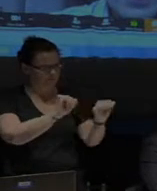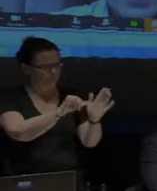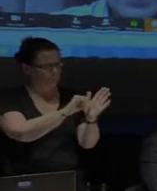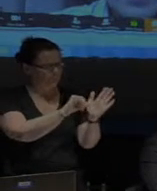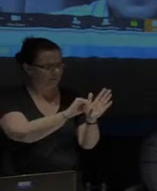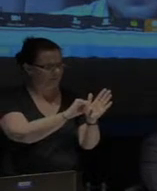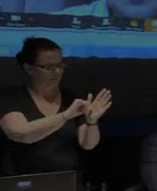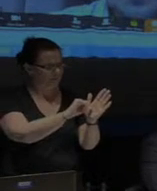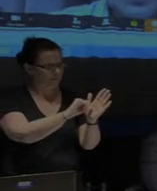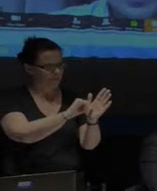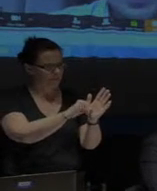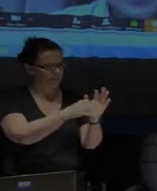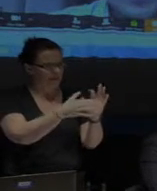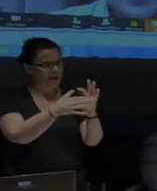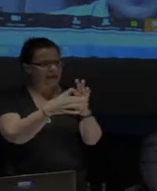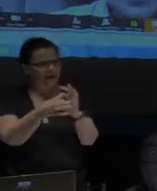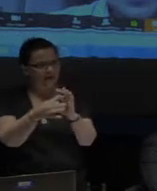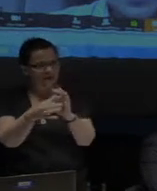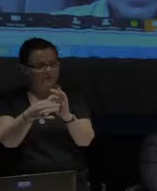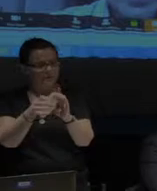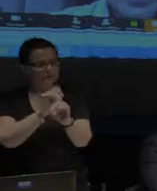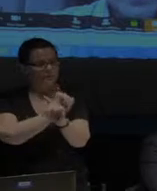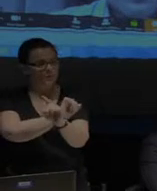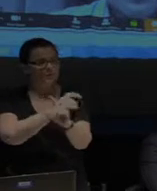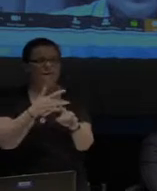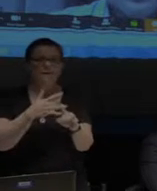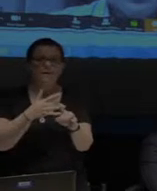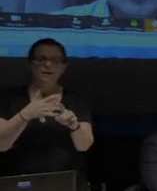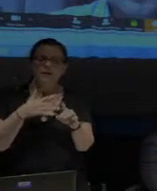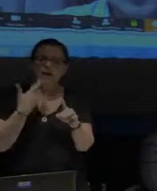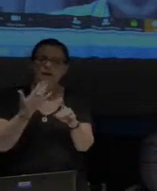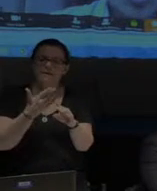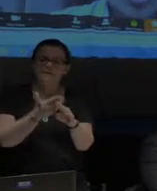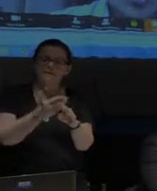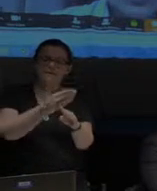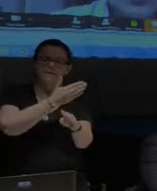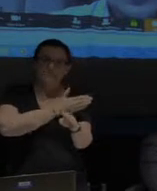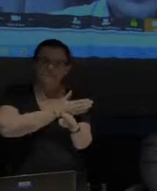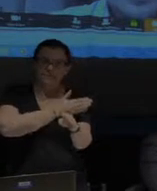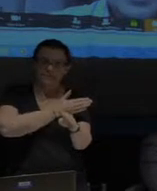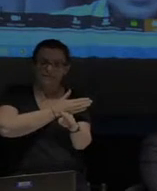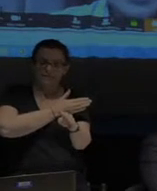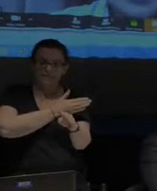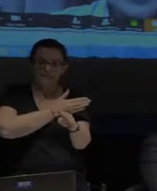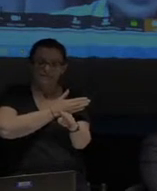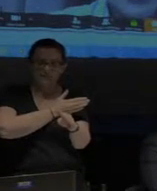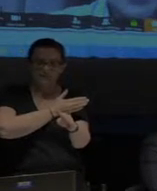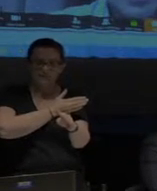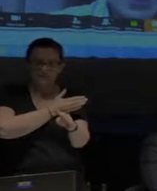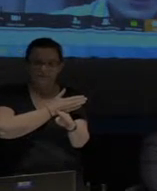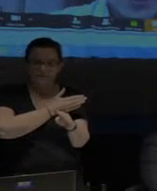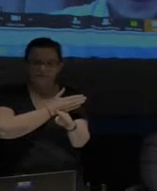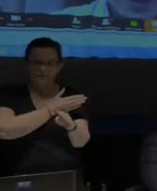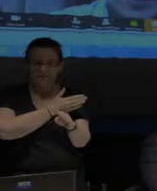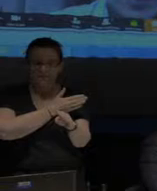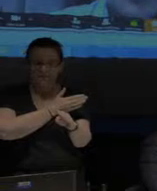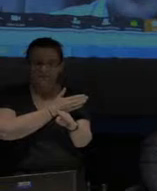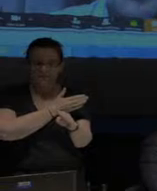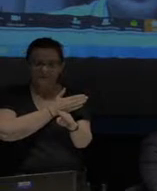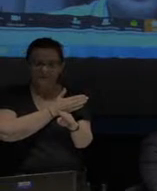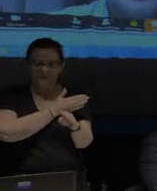related to a life that they were living that was incongruent to the essence that they really had with